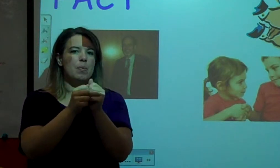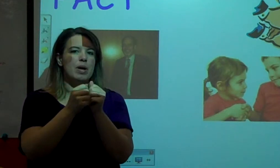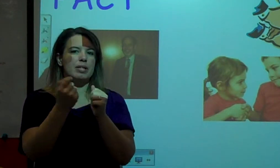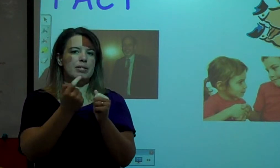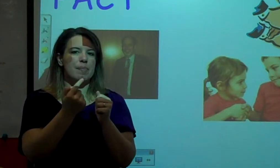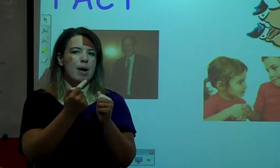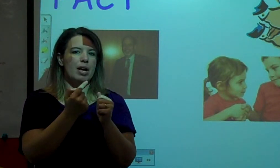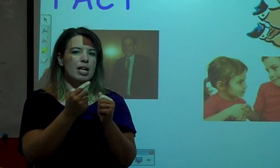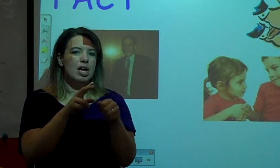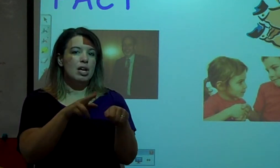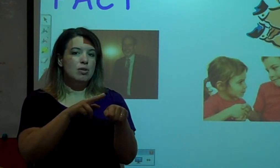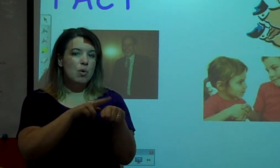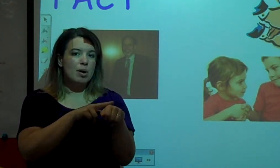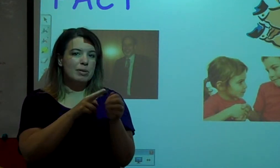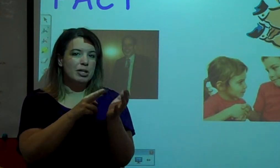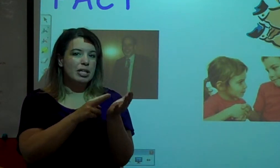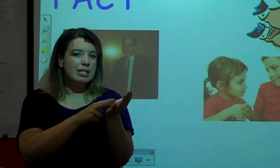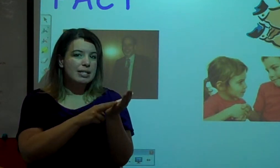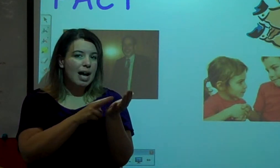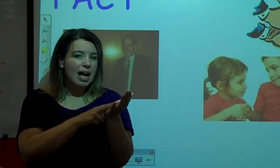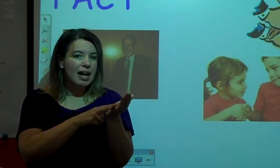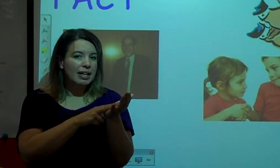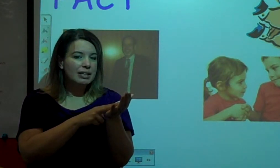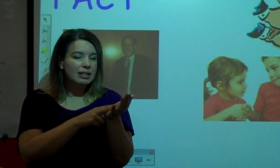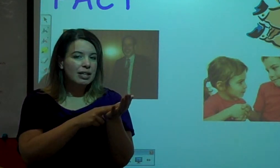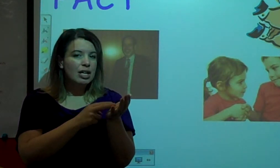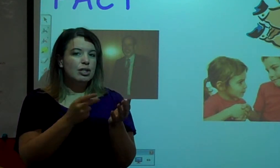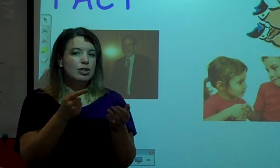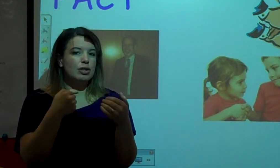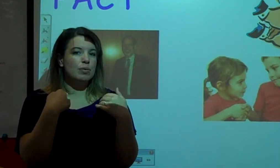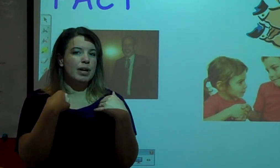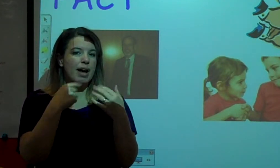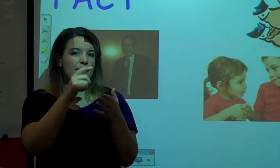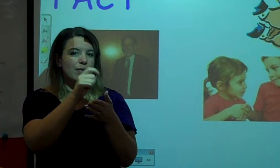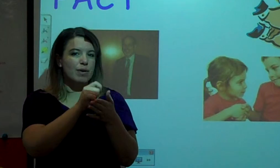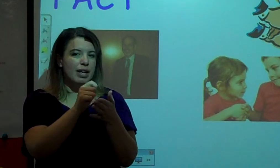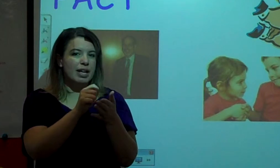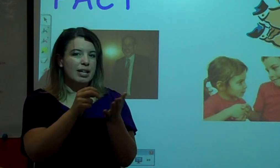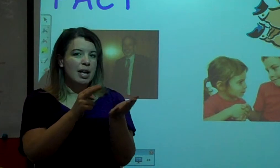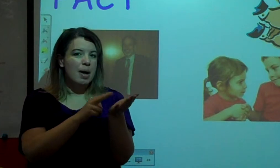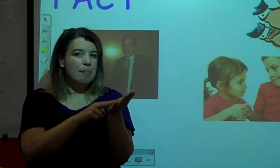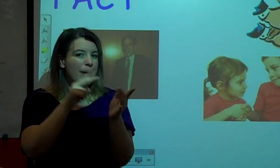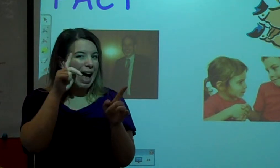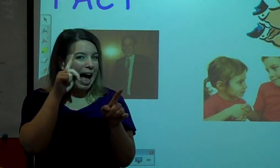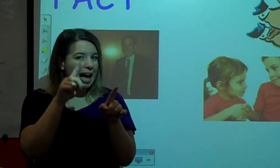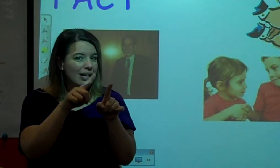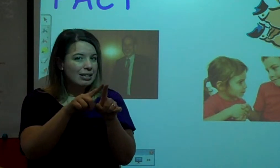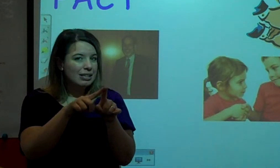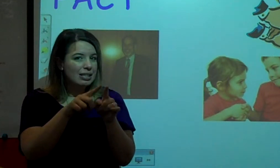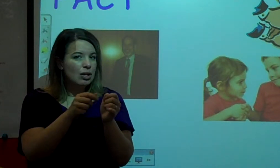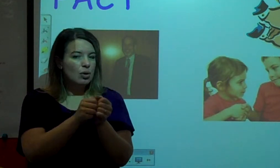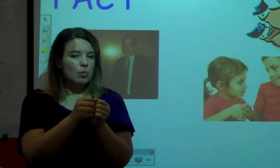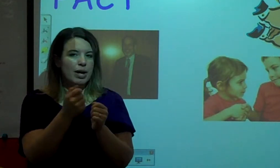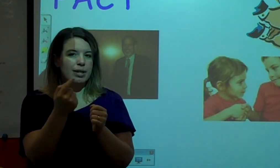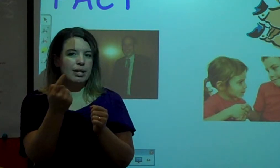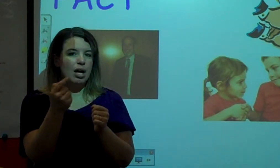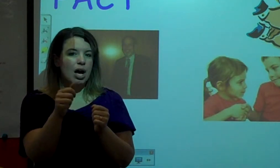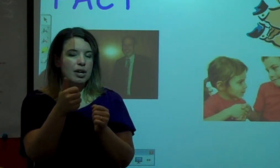with somebody. Normally you're going to sign, so you would have a written pact with